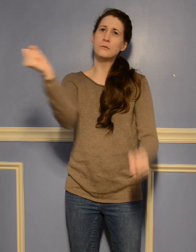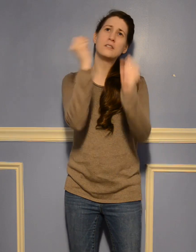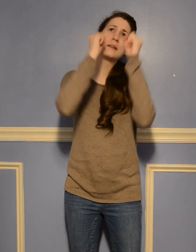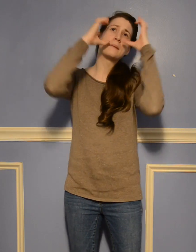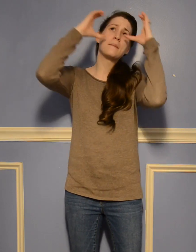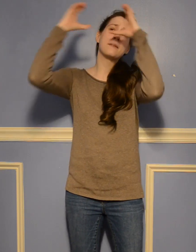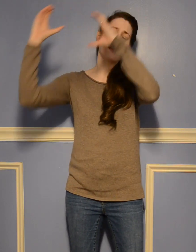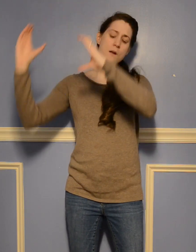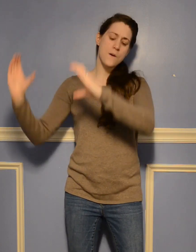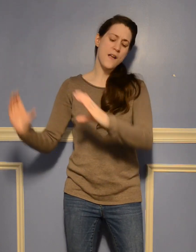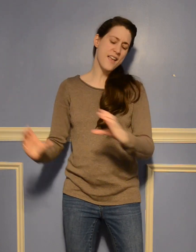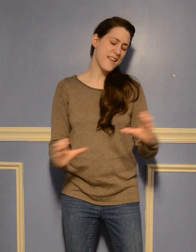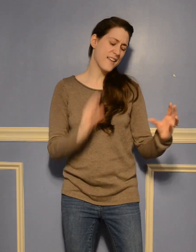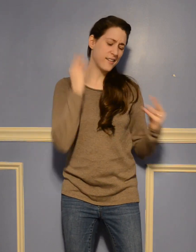me awake.